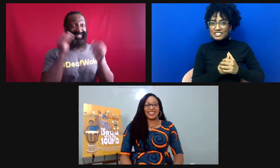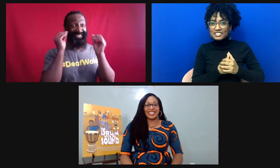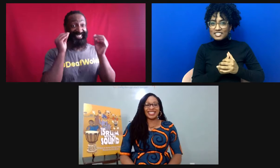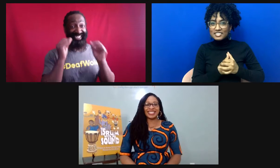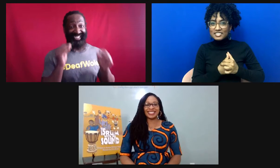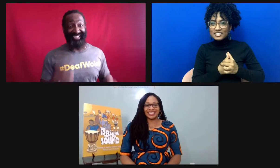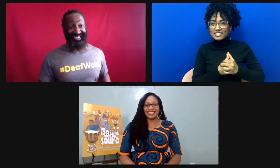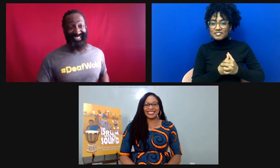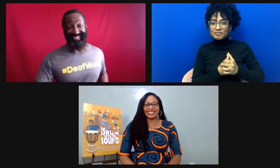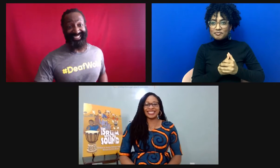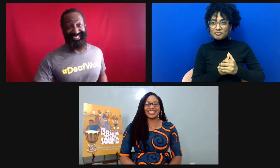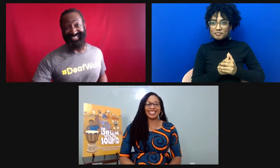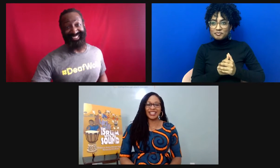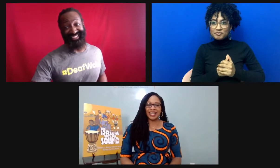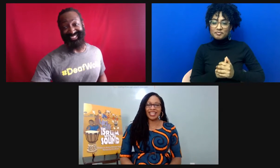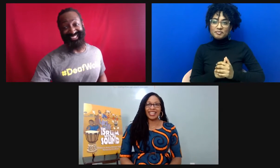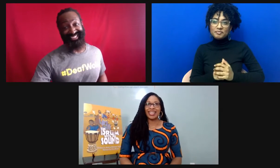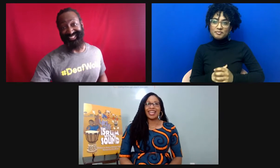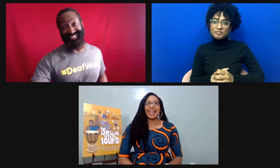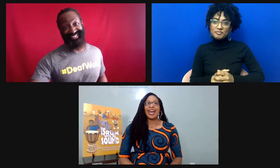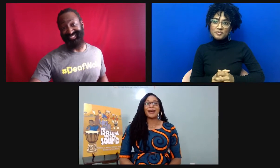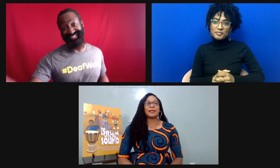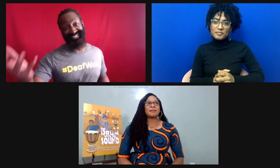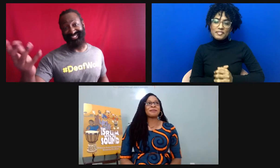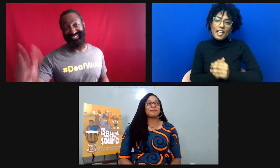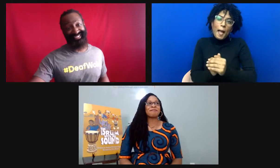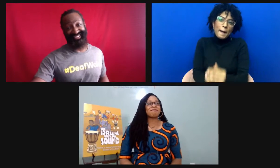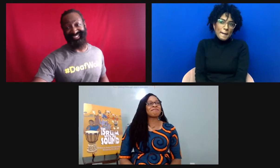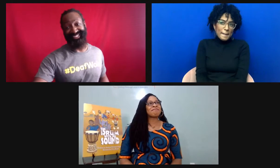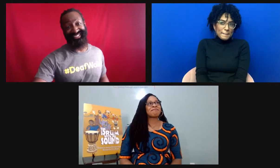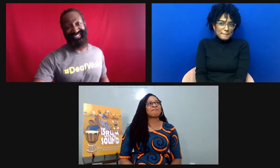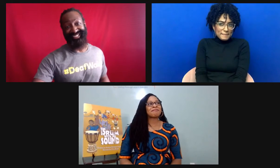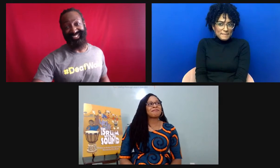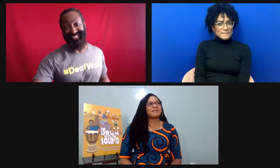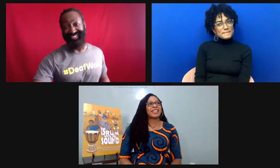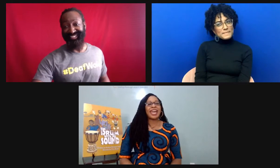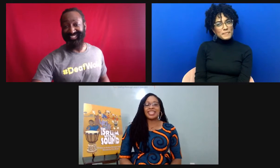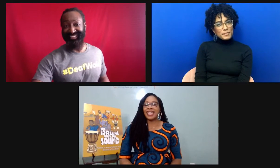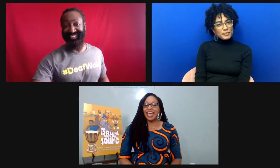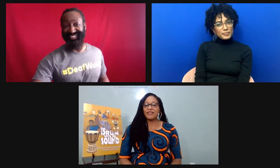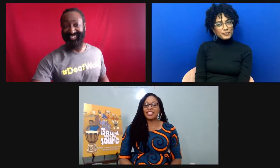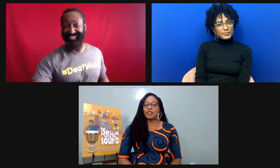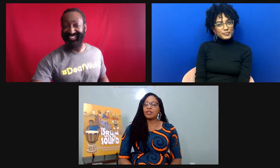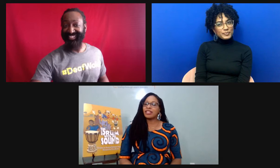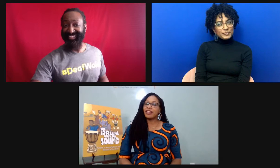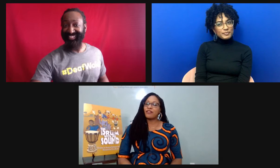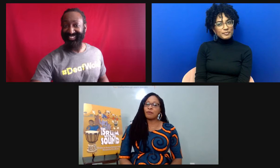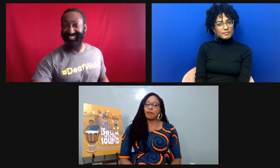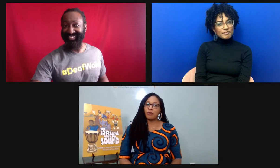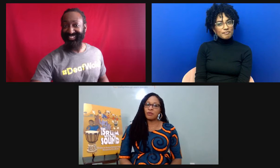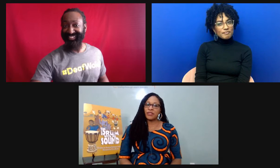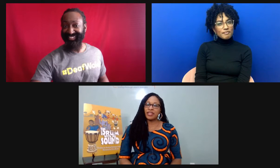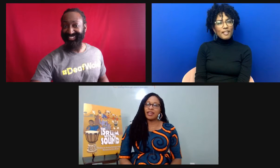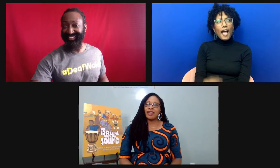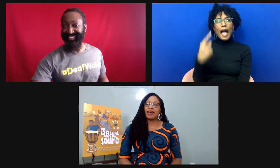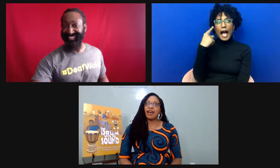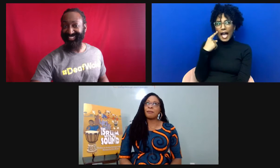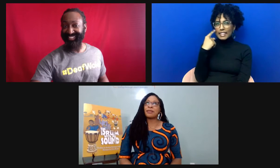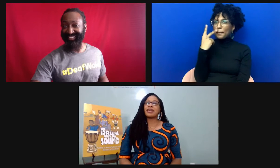All of, Which do you love to teach? I think I have an equal love for